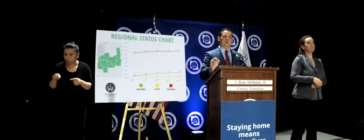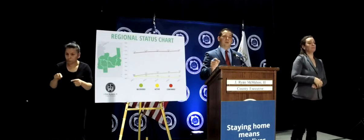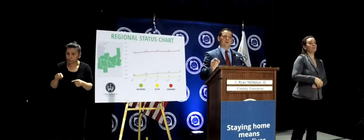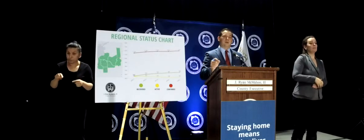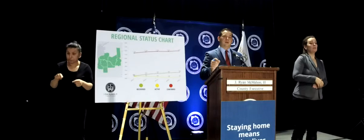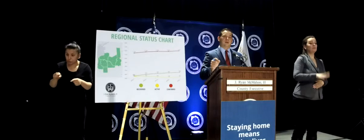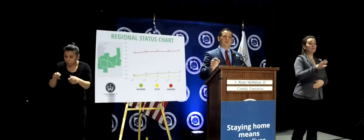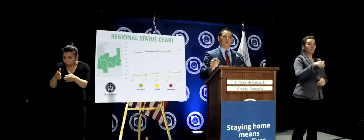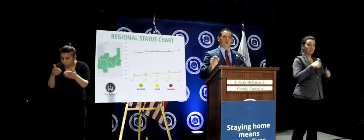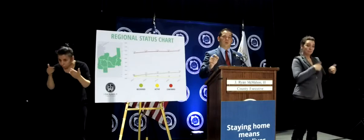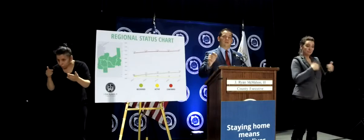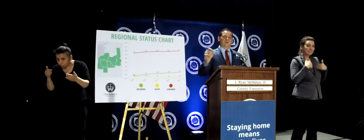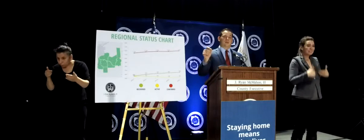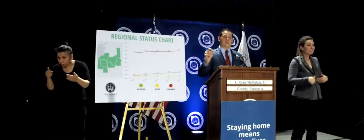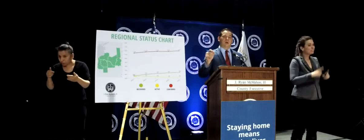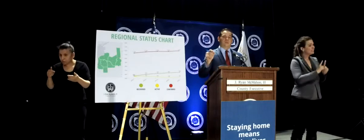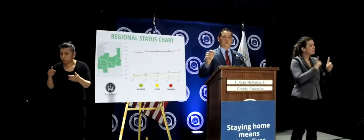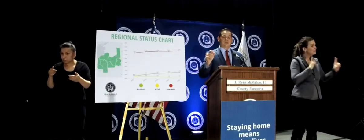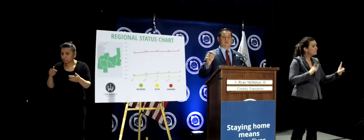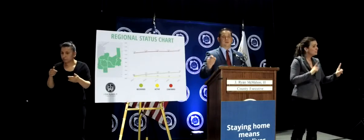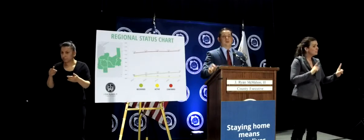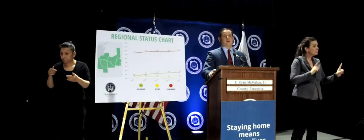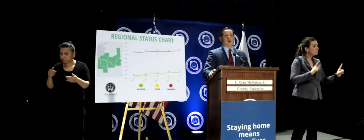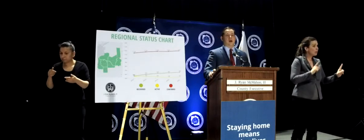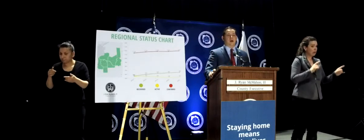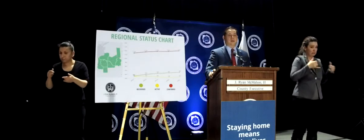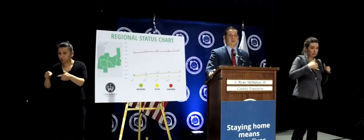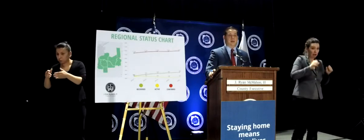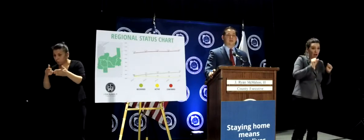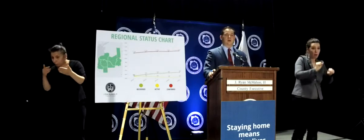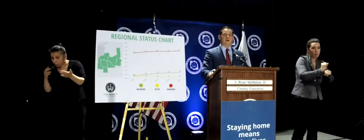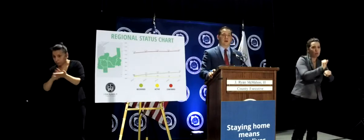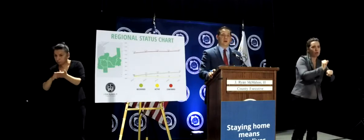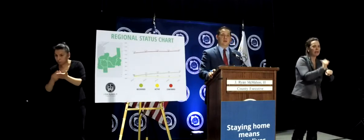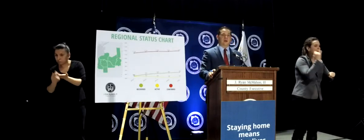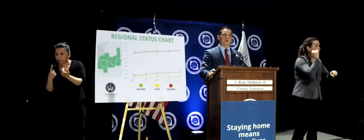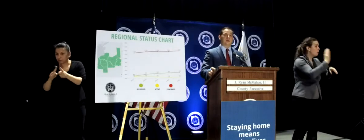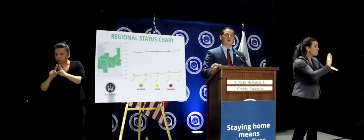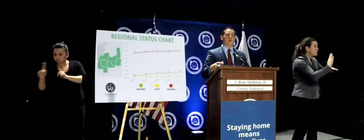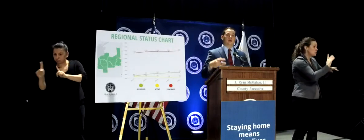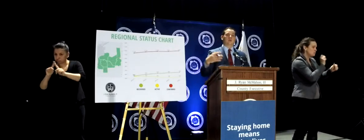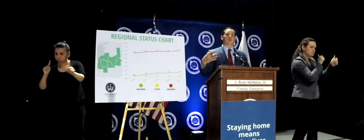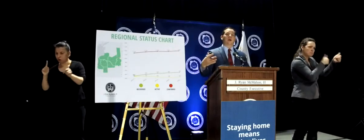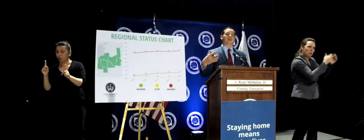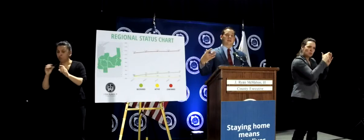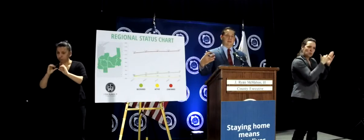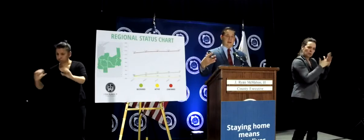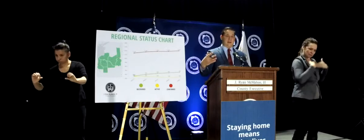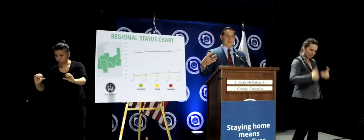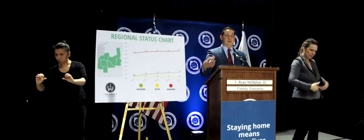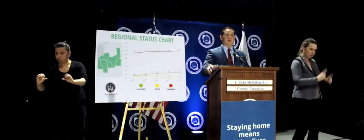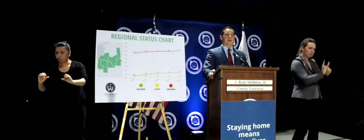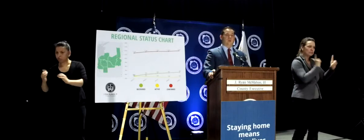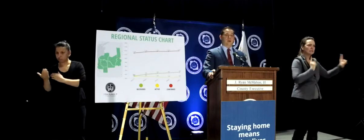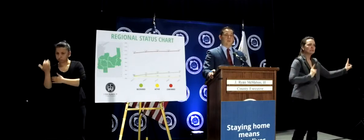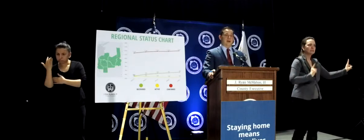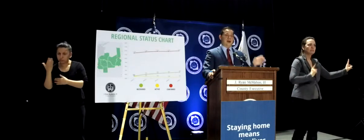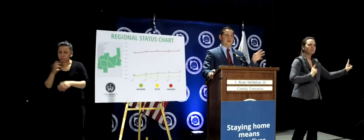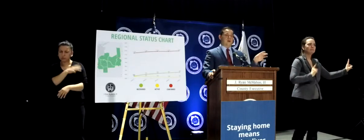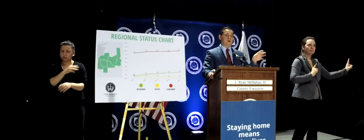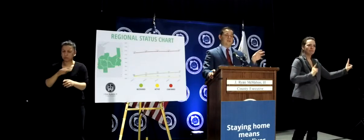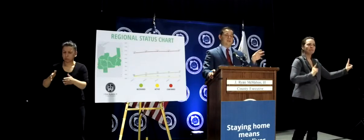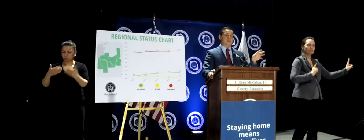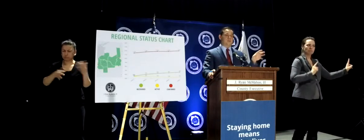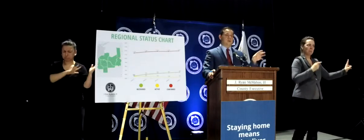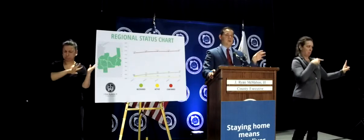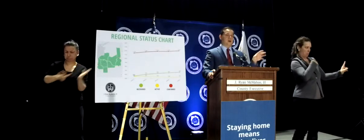not bringing more risk into the marketplace than's already there. And then we're able to regulate that, and we're able to